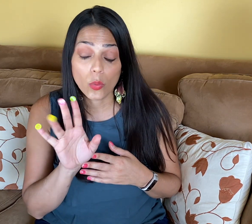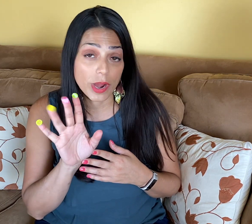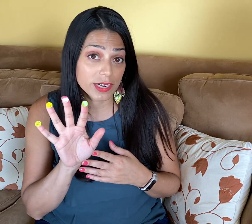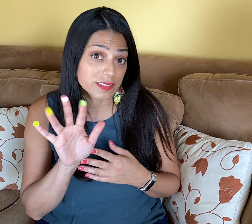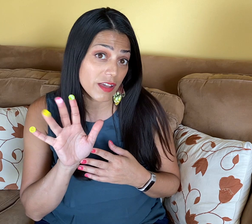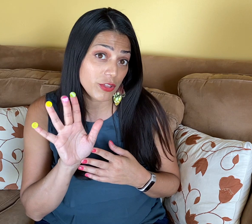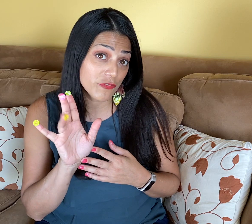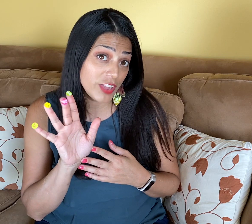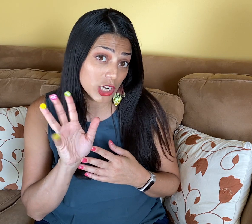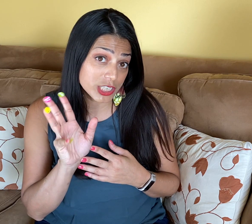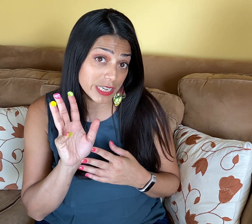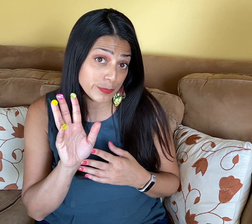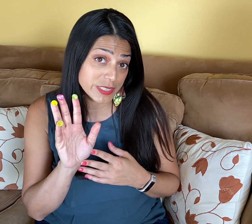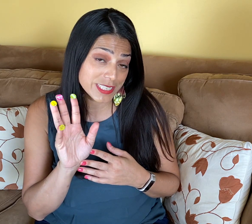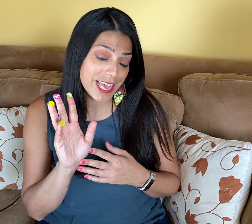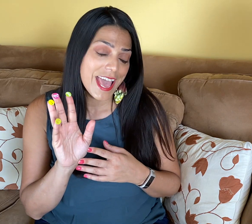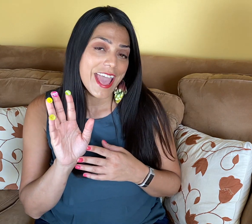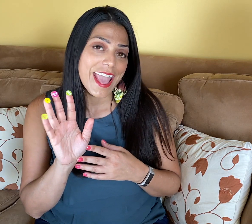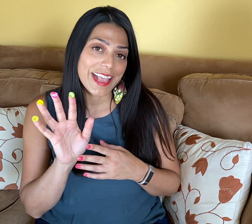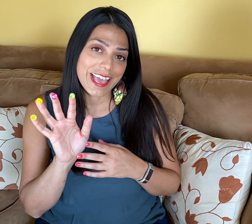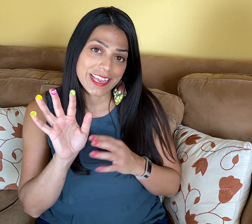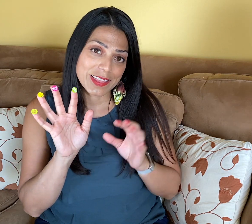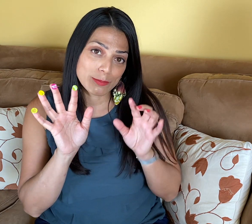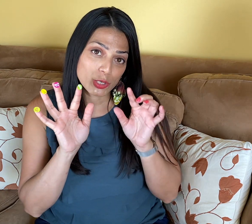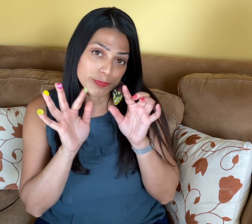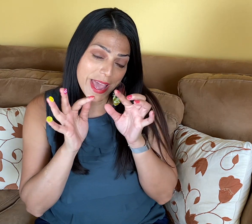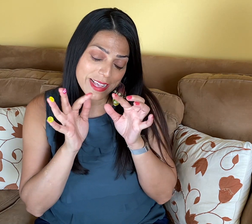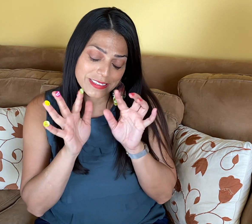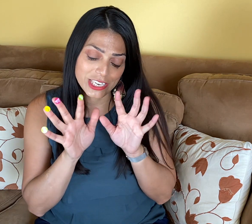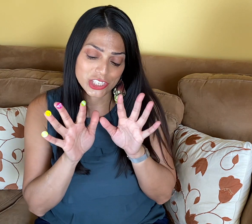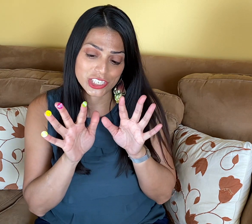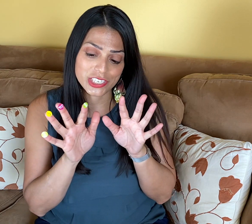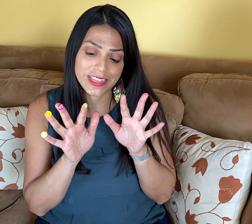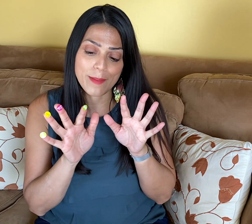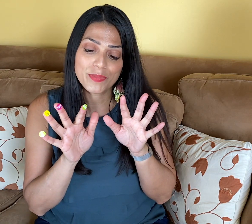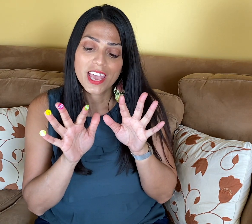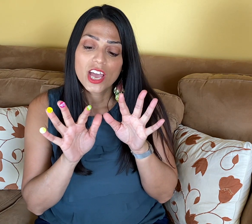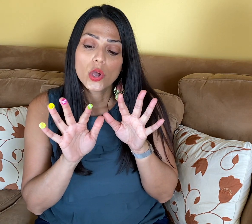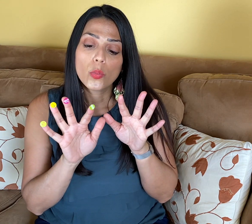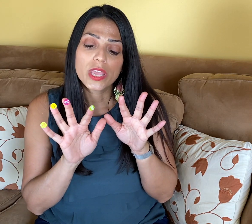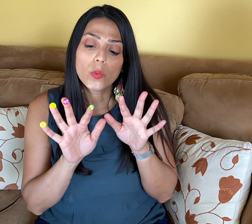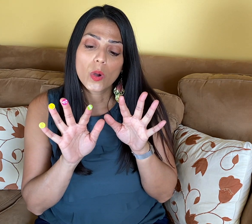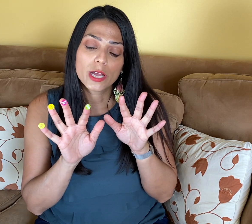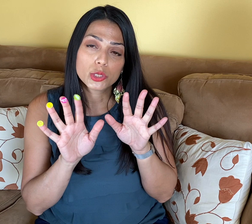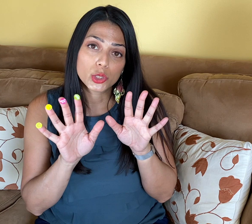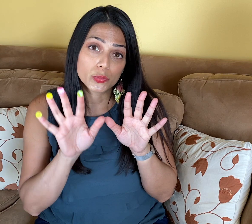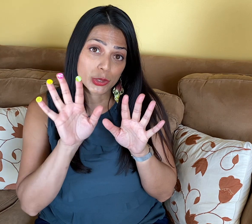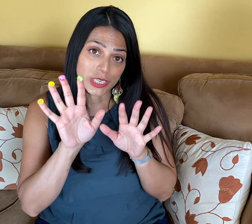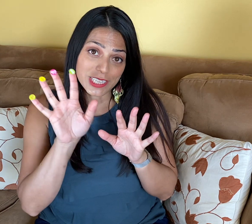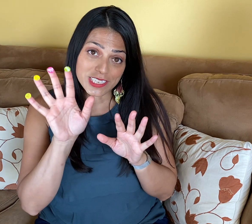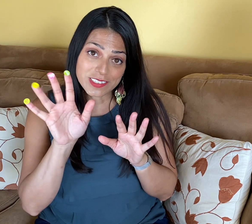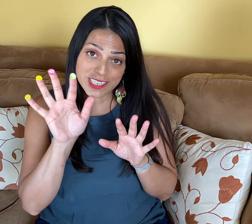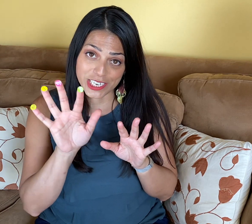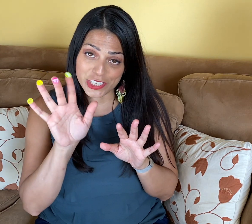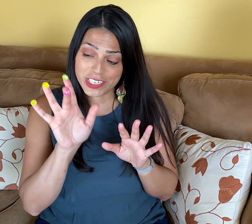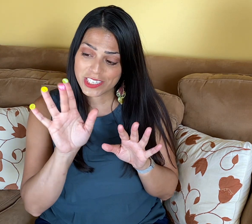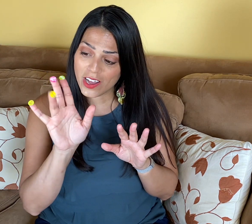awareness of their fingertips and getting them to pay attention to them. we want to put little stickers on